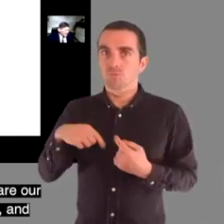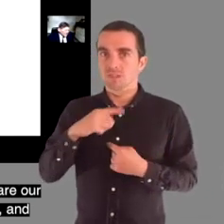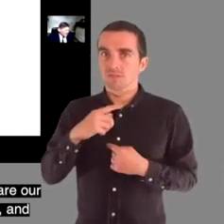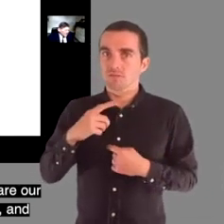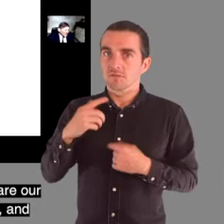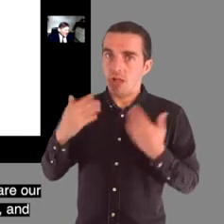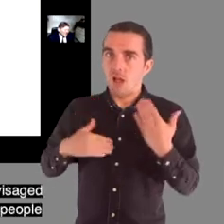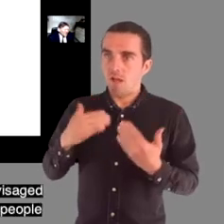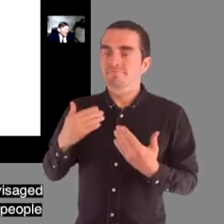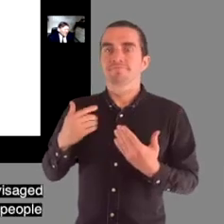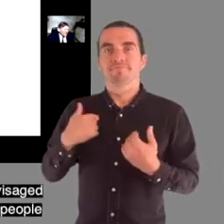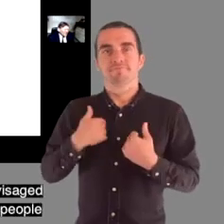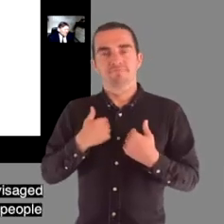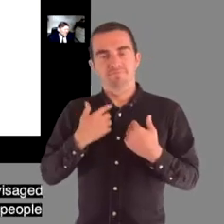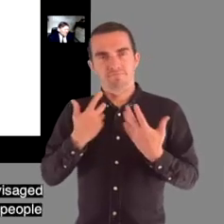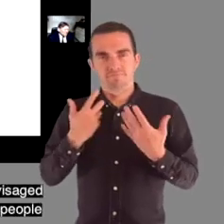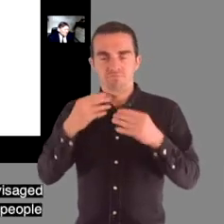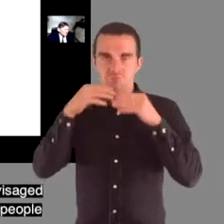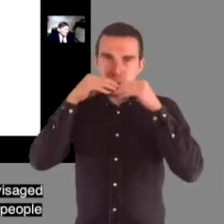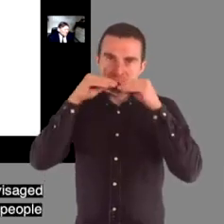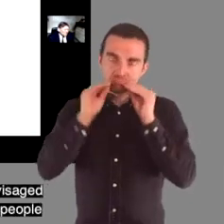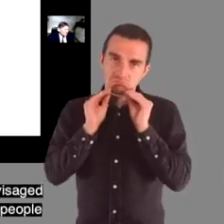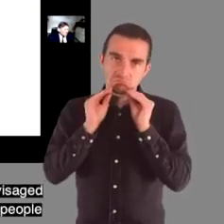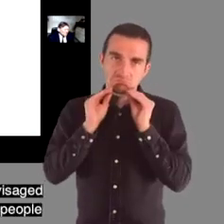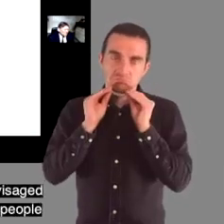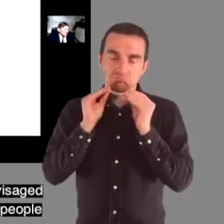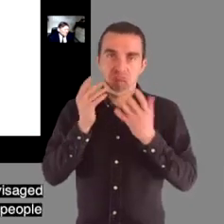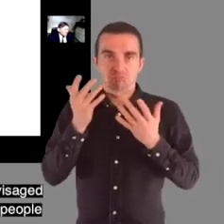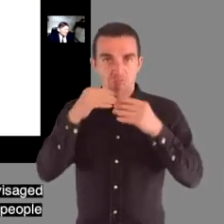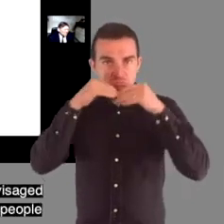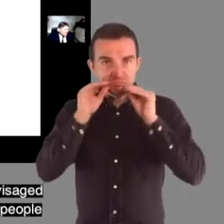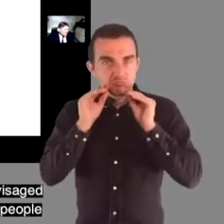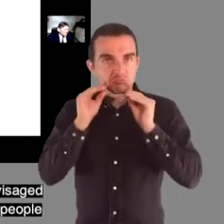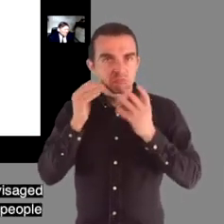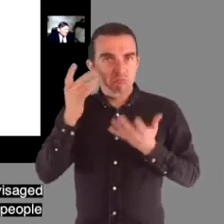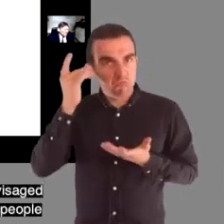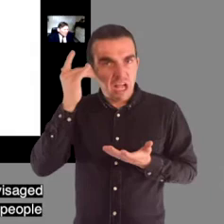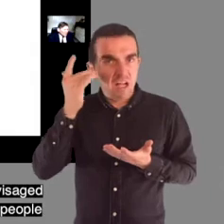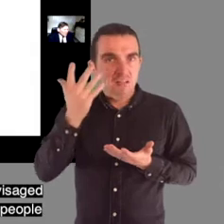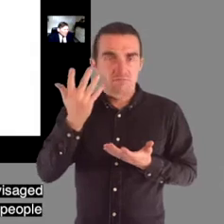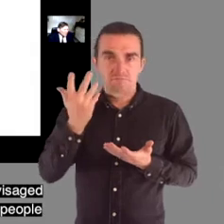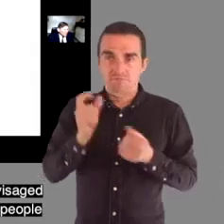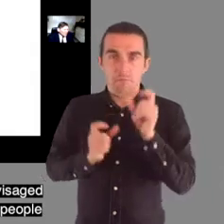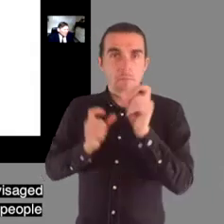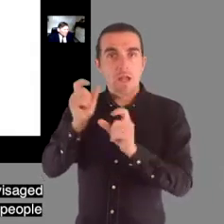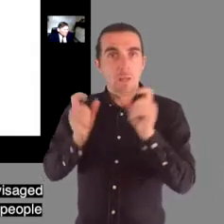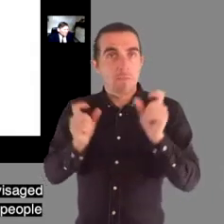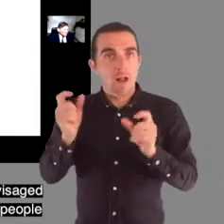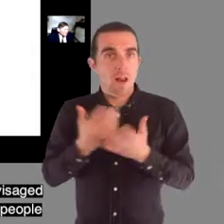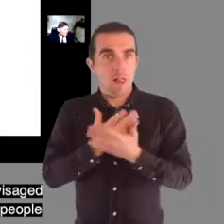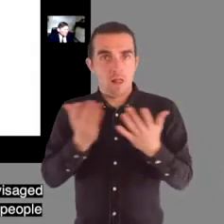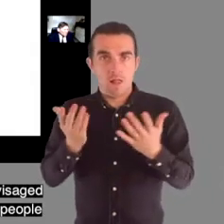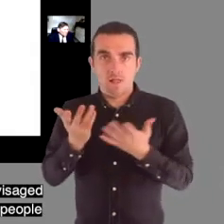implemented and enforced in the way that we envisaged that day, but I'm sad because